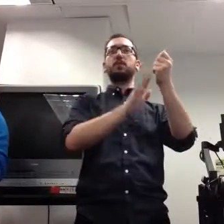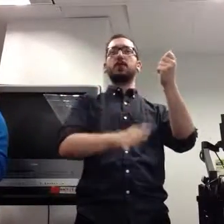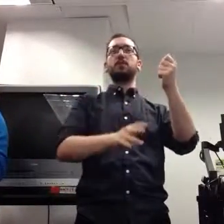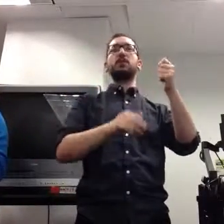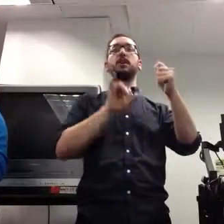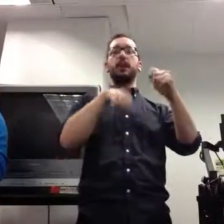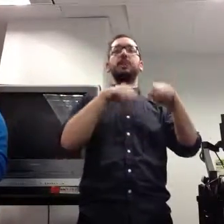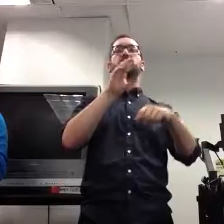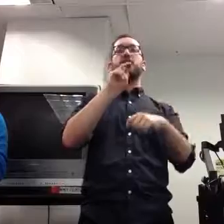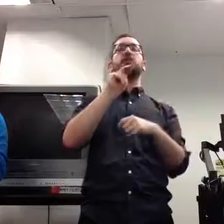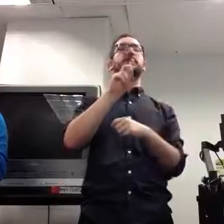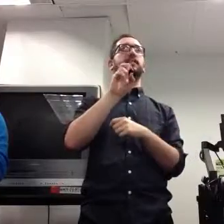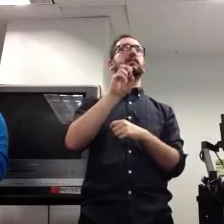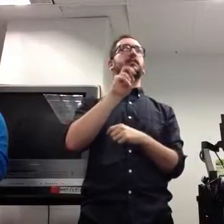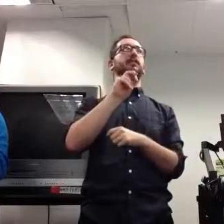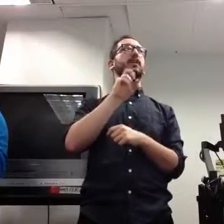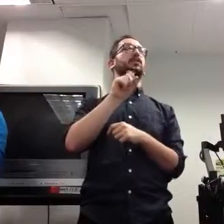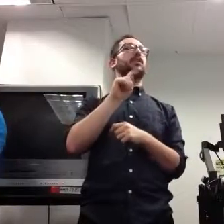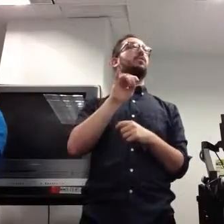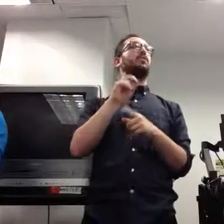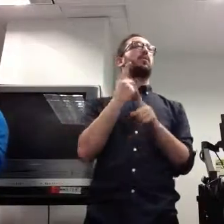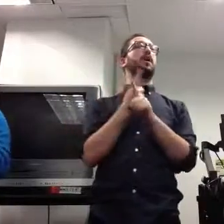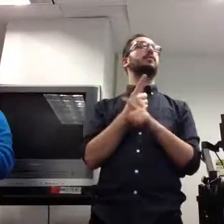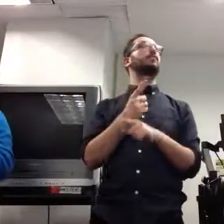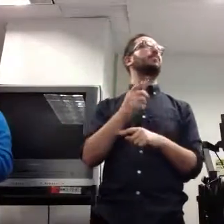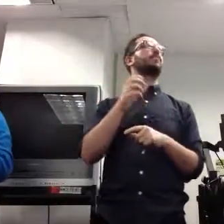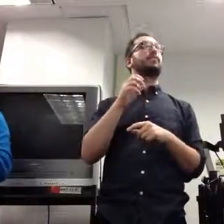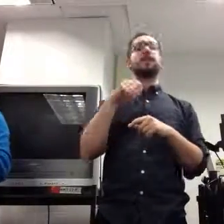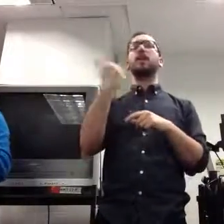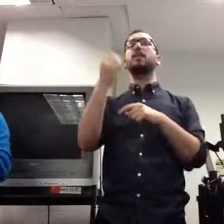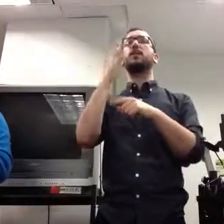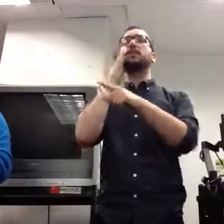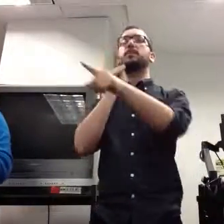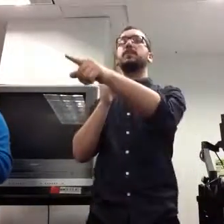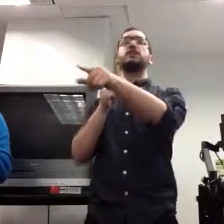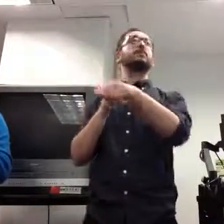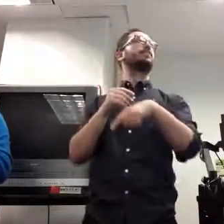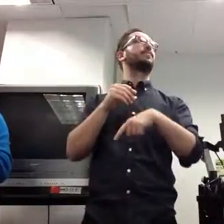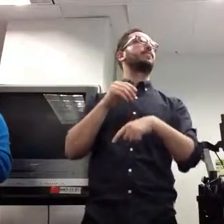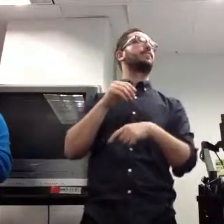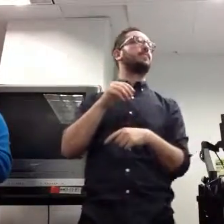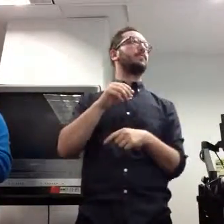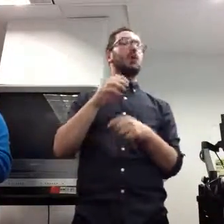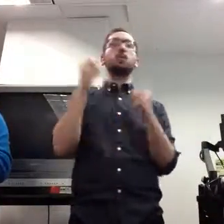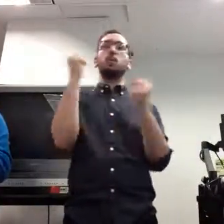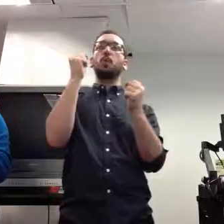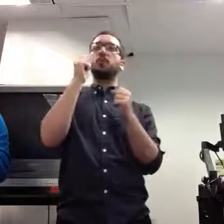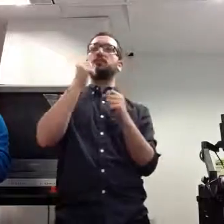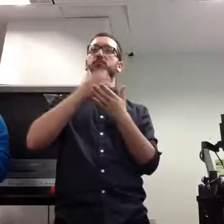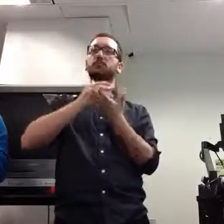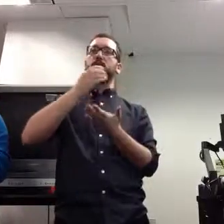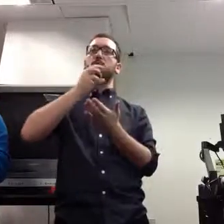really good example you've all experienced. If you have a cold glass of water, and then, A picture